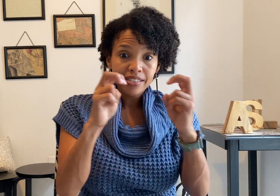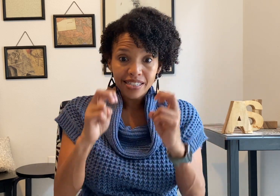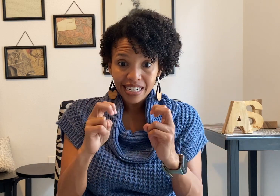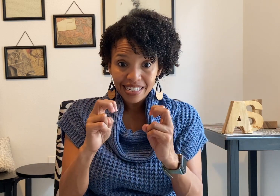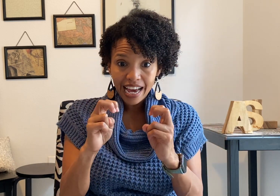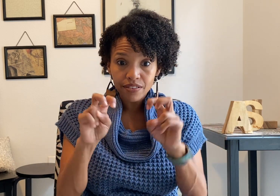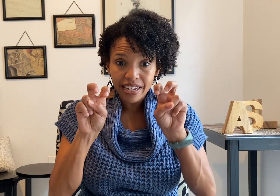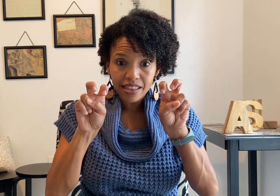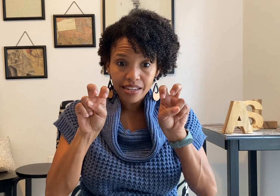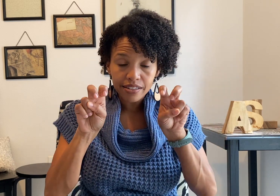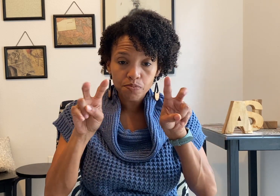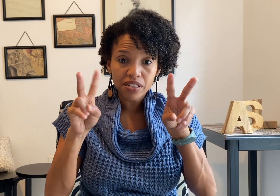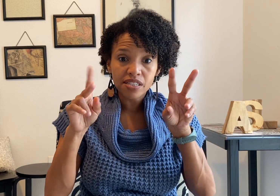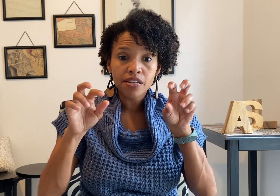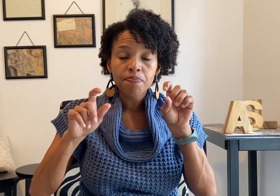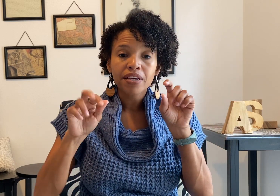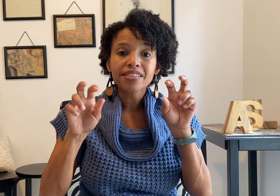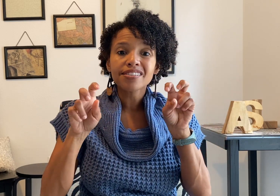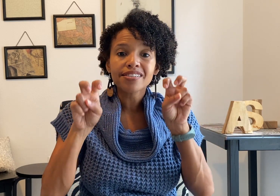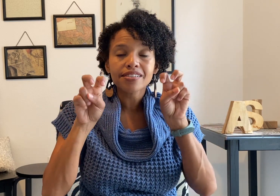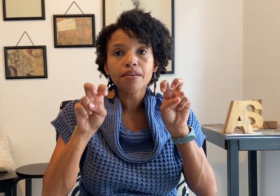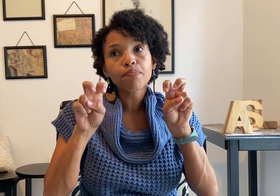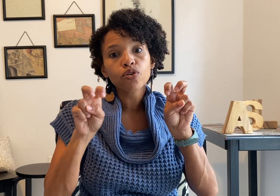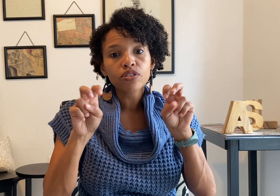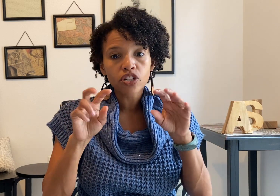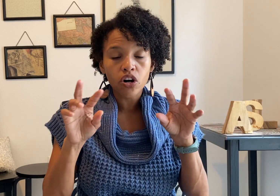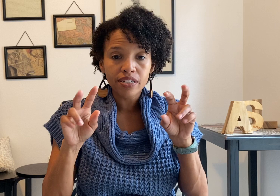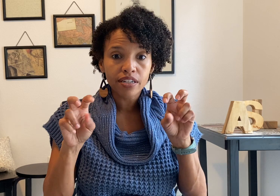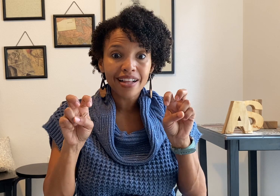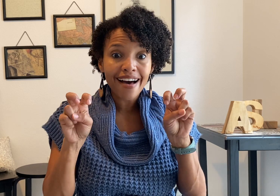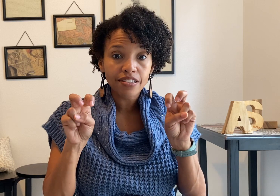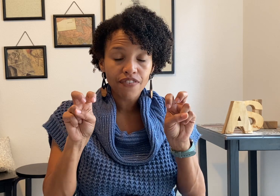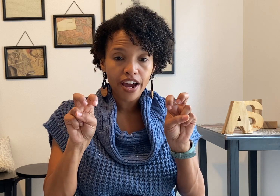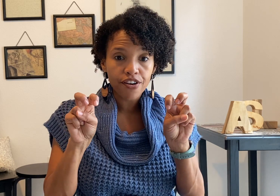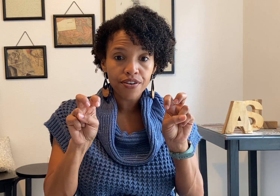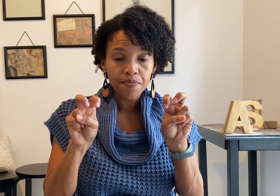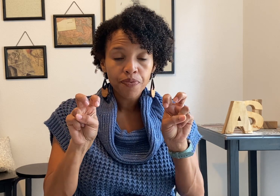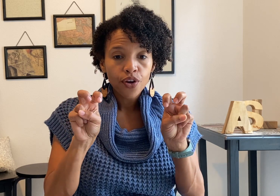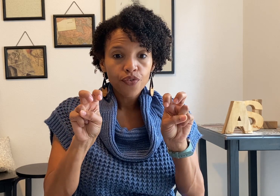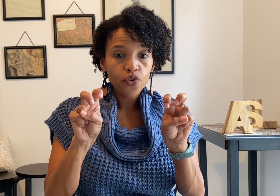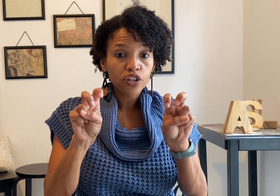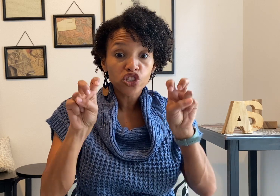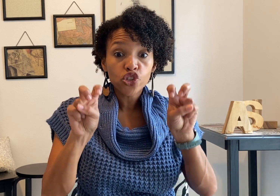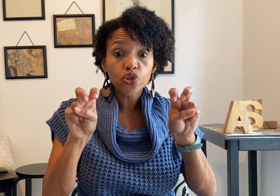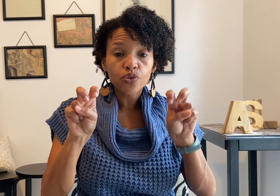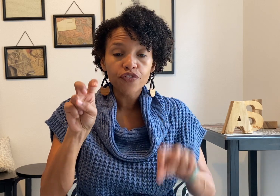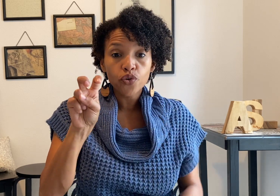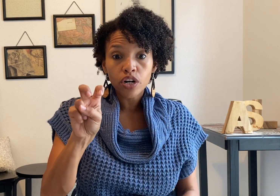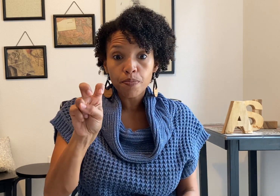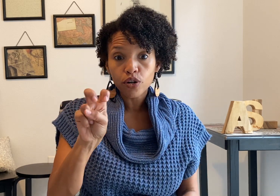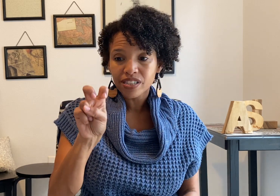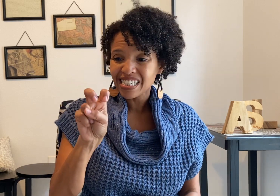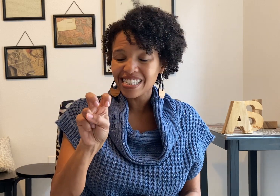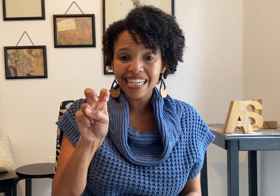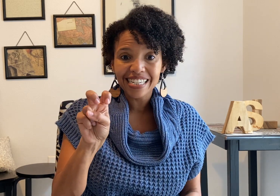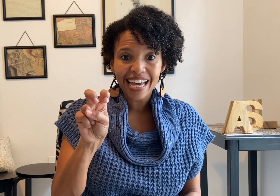sitting down like this. This is a symbol. It's called a classifier for a person sitting